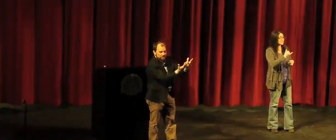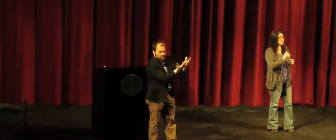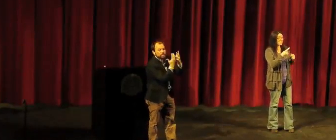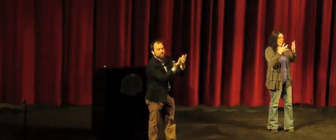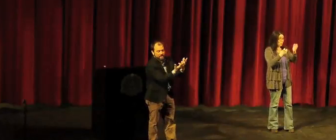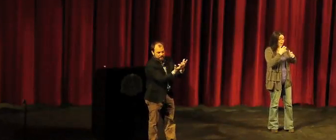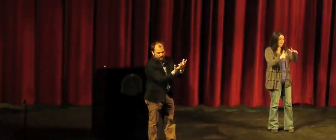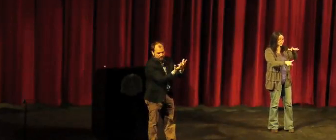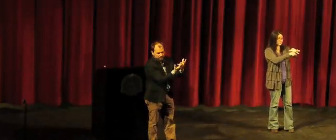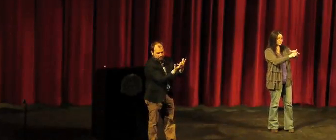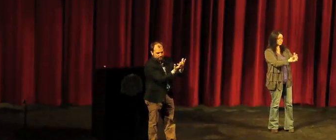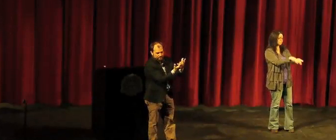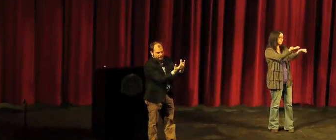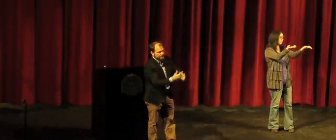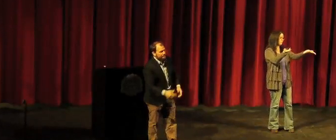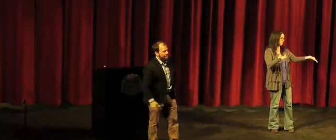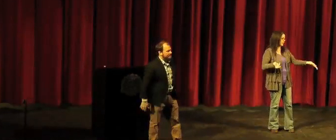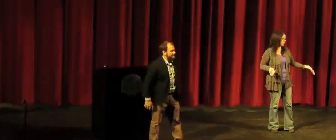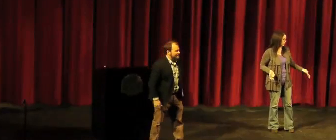want is right there.